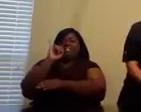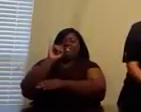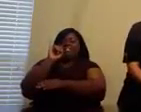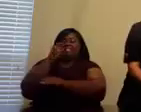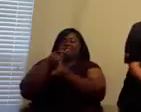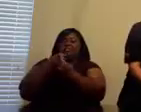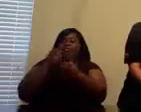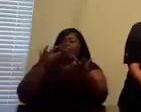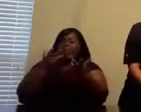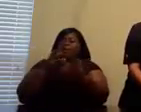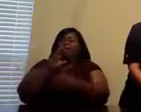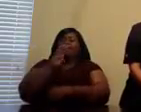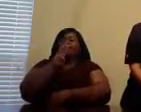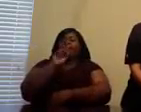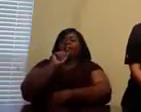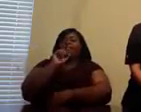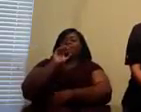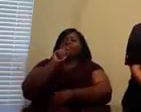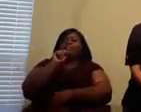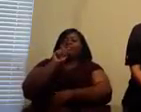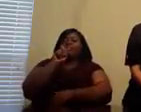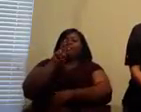So now we're going to Exhibit A.